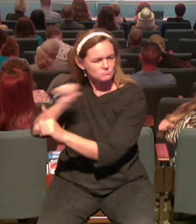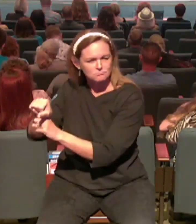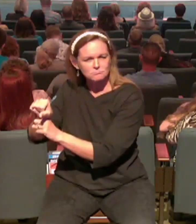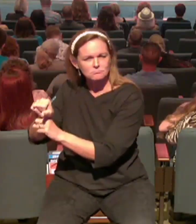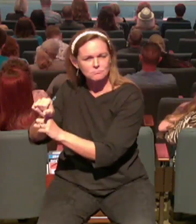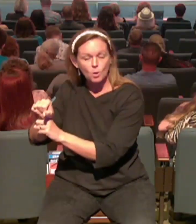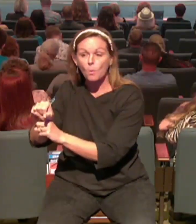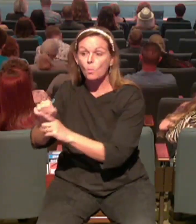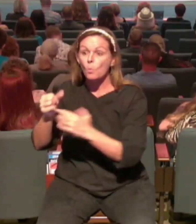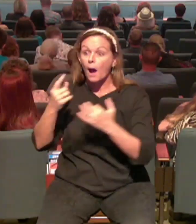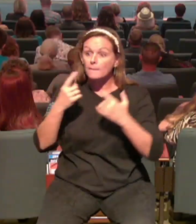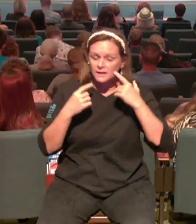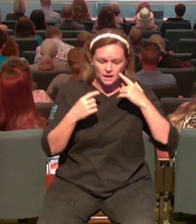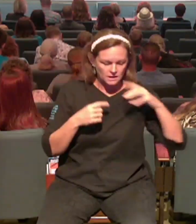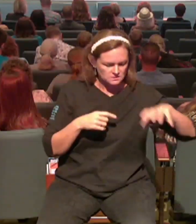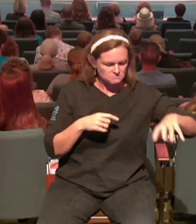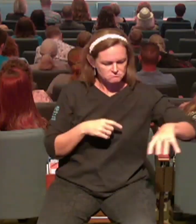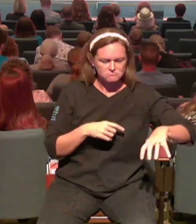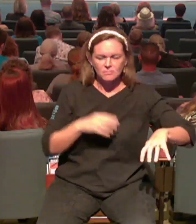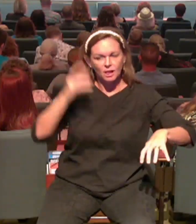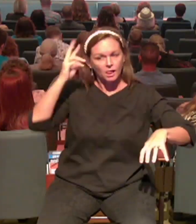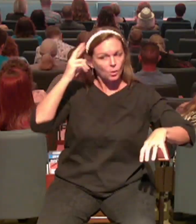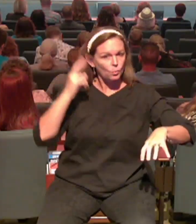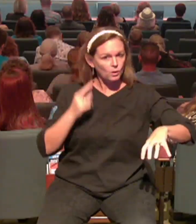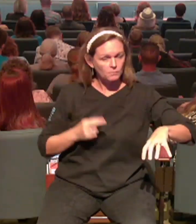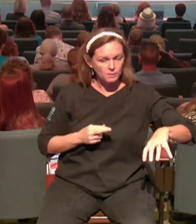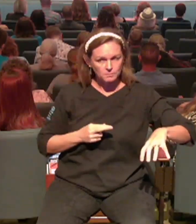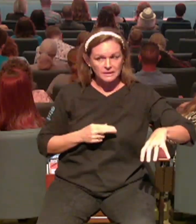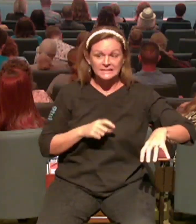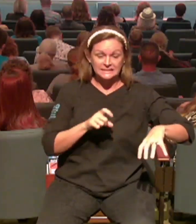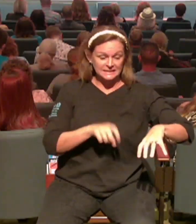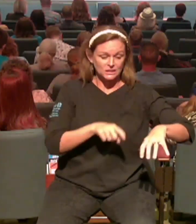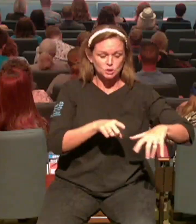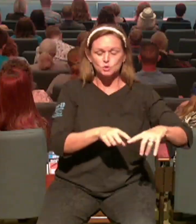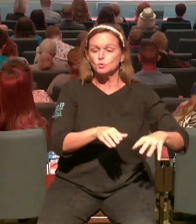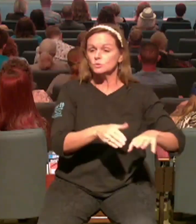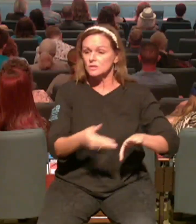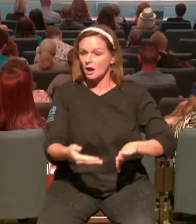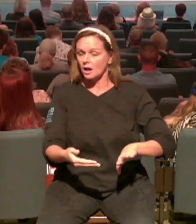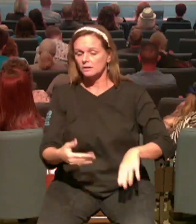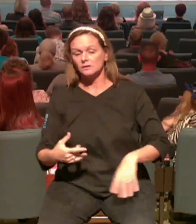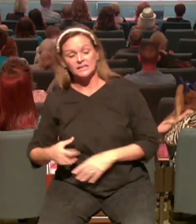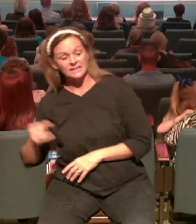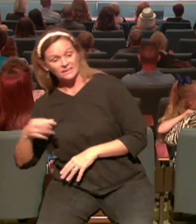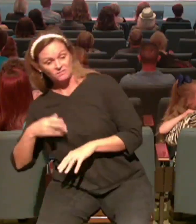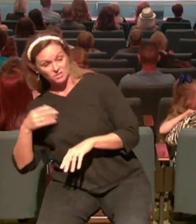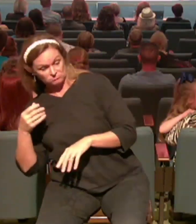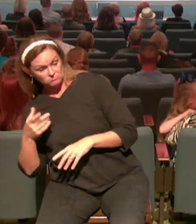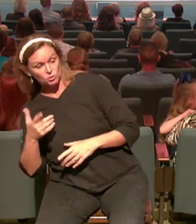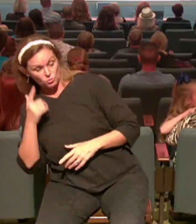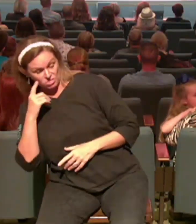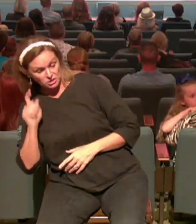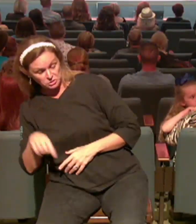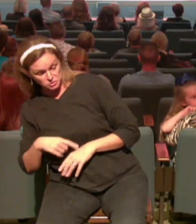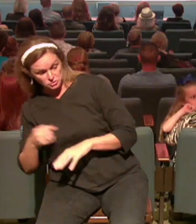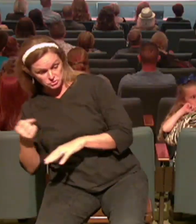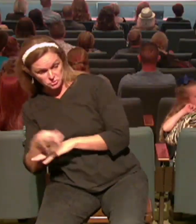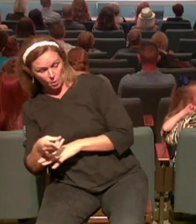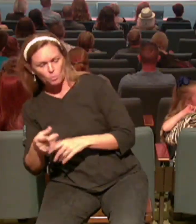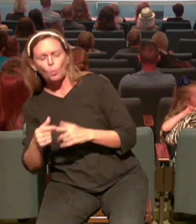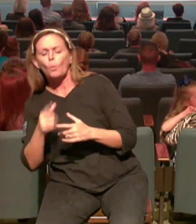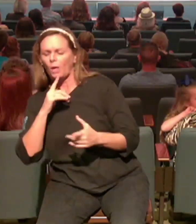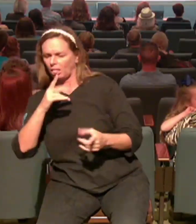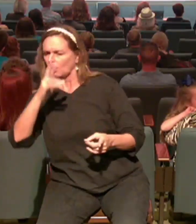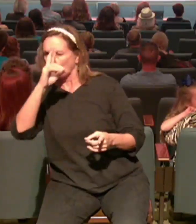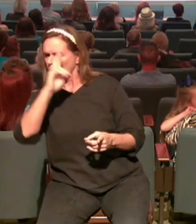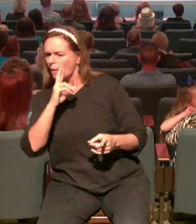only the Romans could declare that someone needed to be put to death. So if he said, yes, go ahead and stone her, he would be in trouble with Rome and the law. But